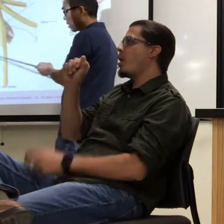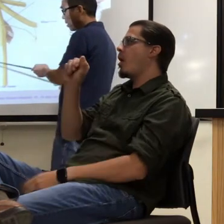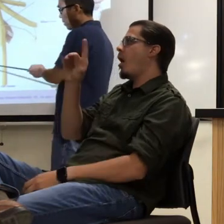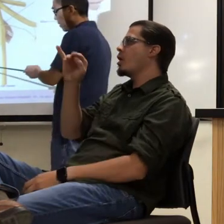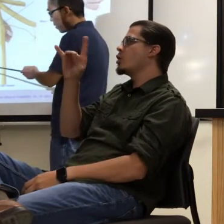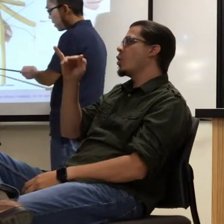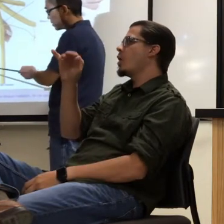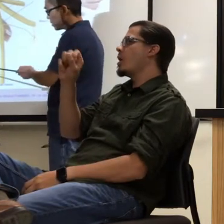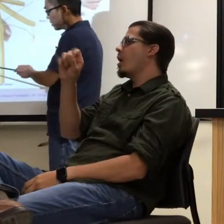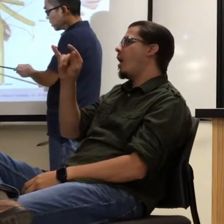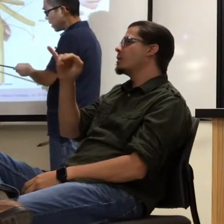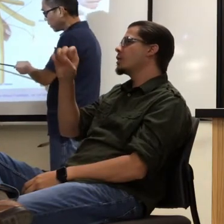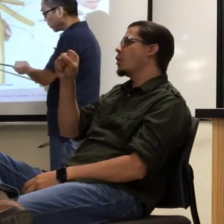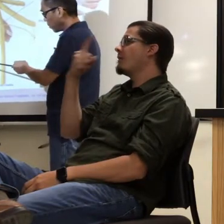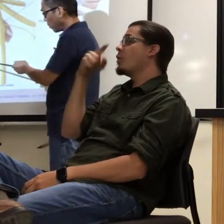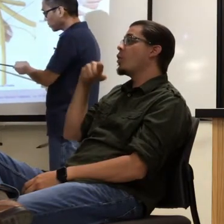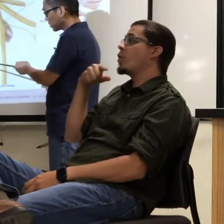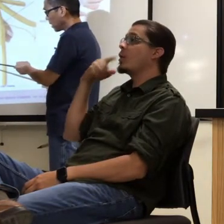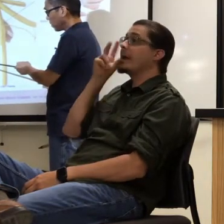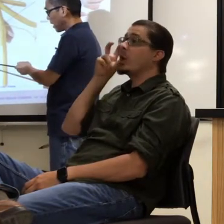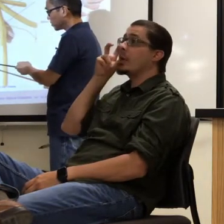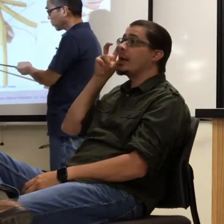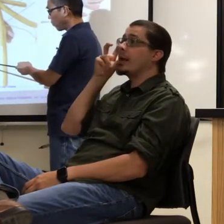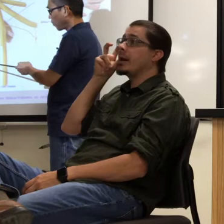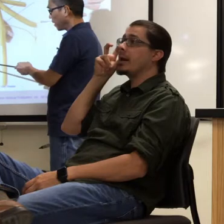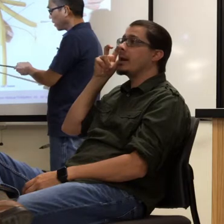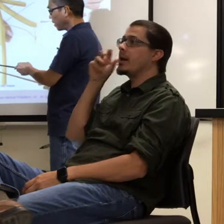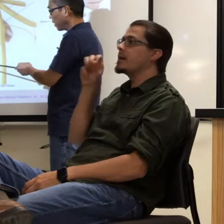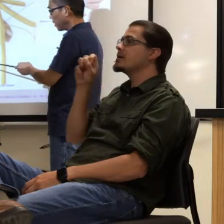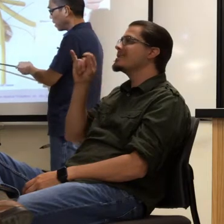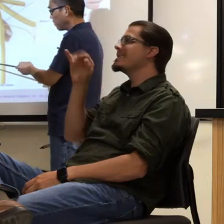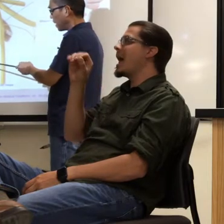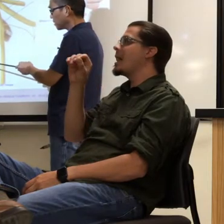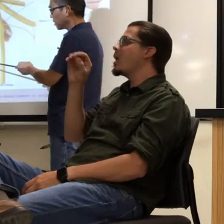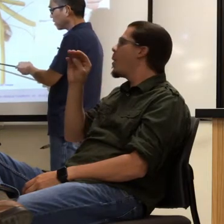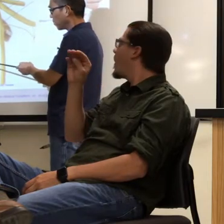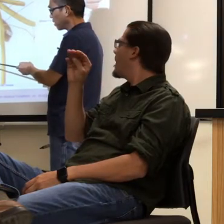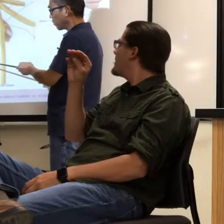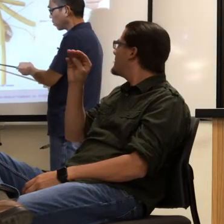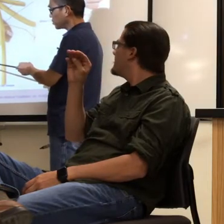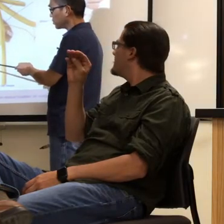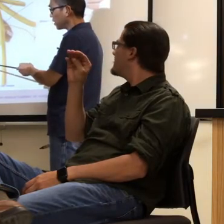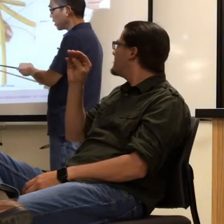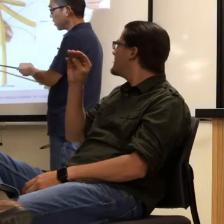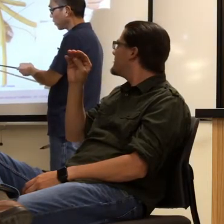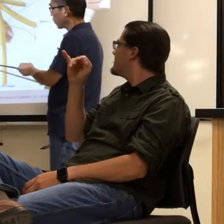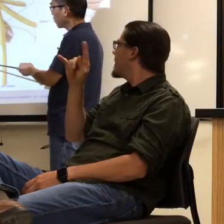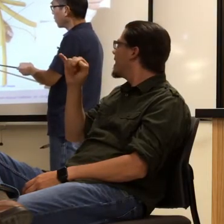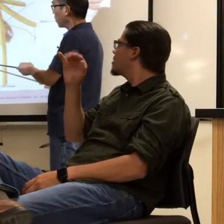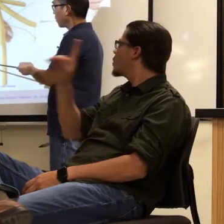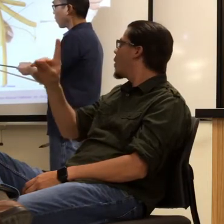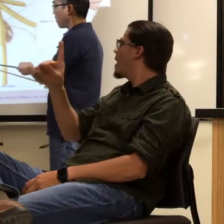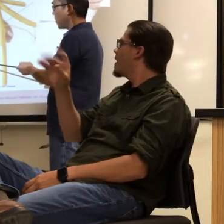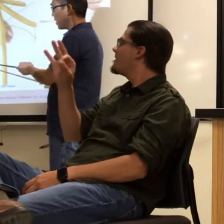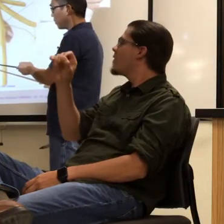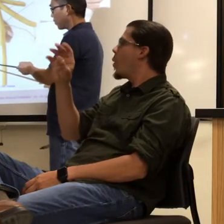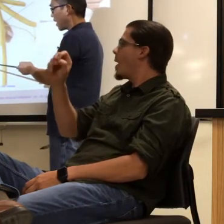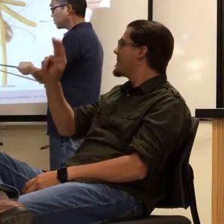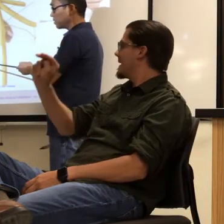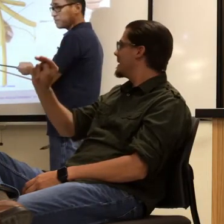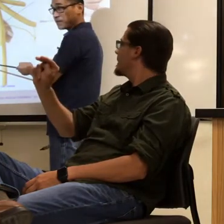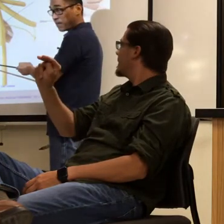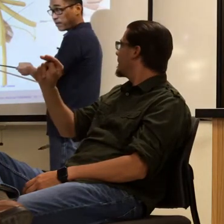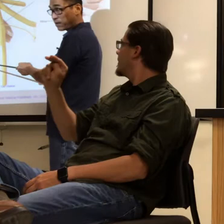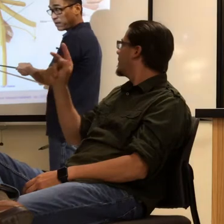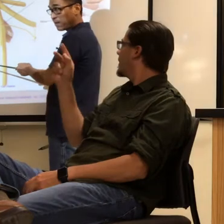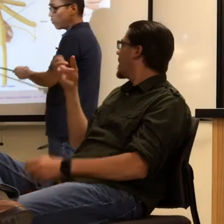hearing. Anyways, that little hole is a stylomastoforamen. Basically, when it emerges here, there are many